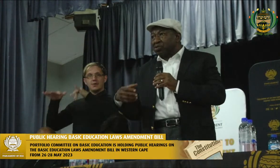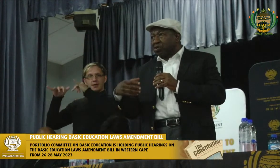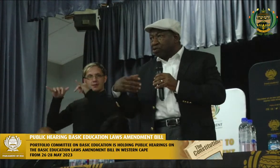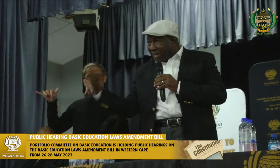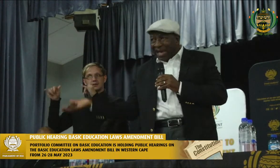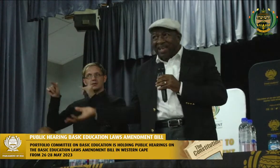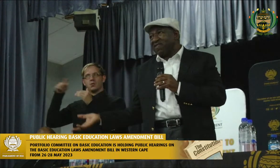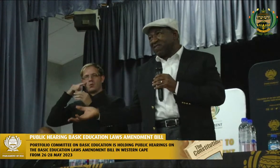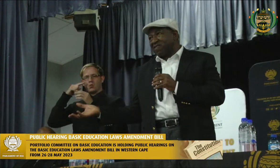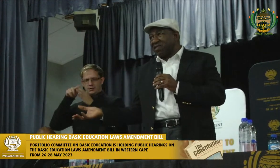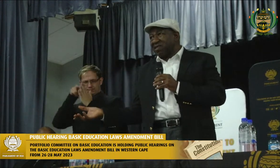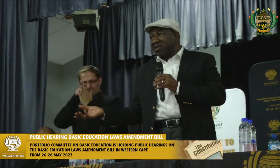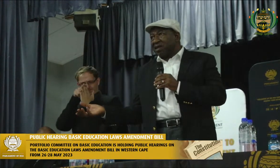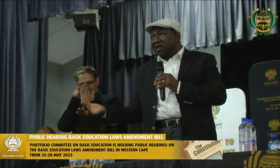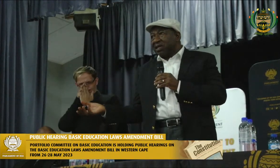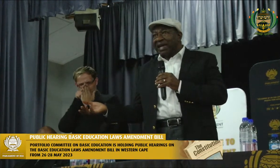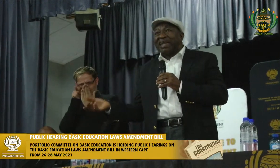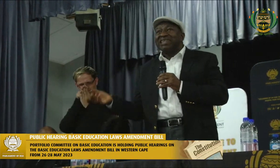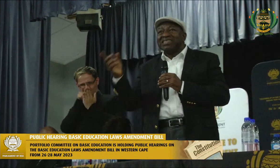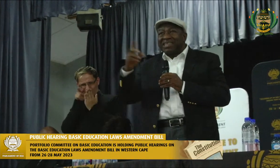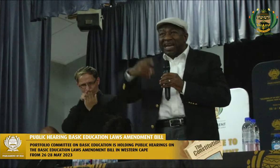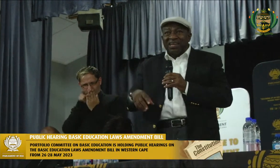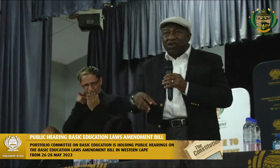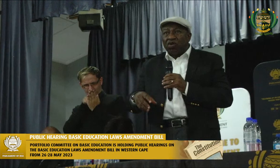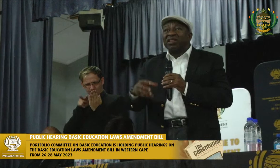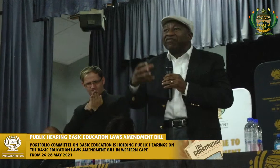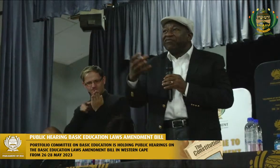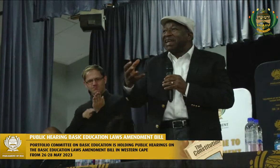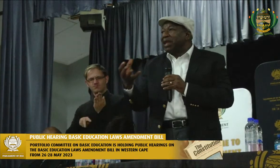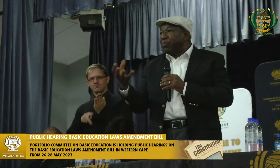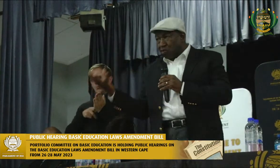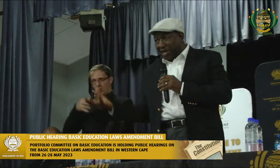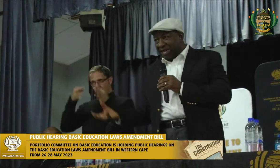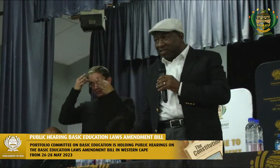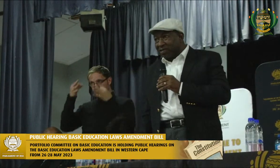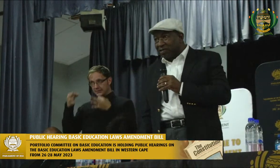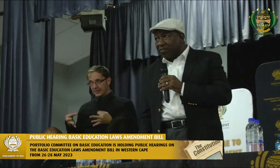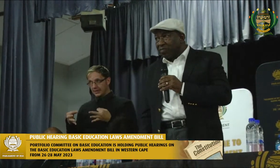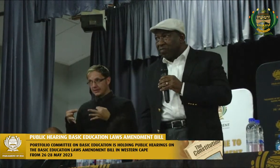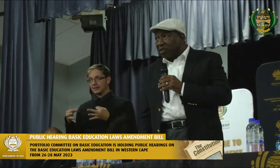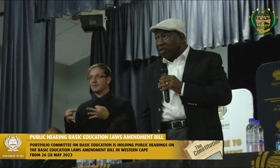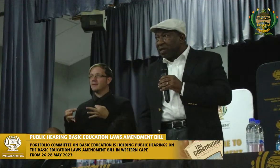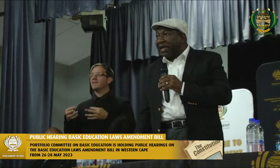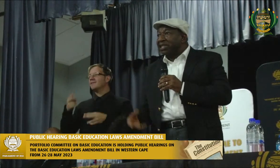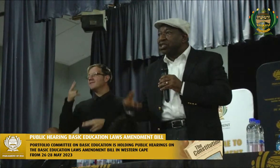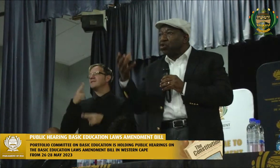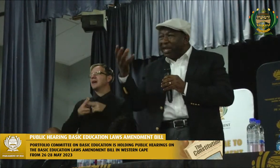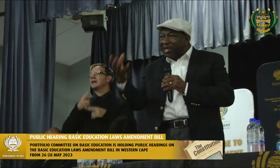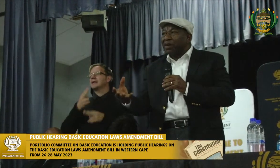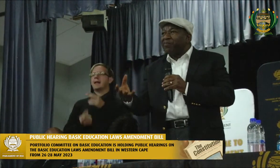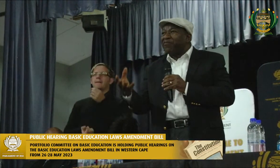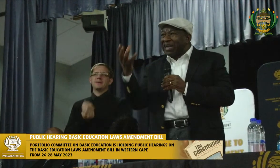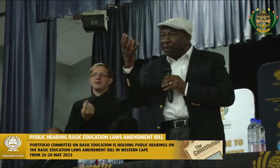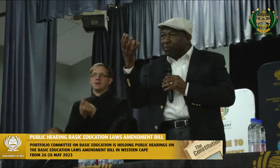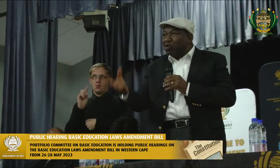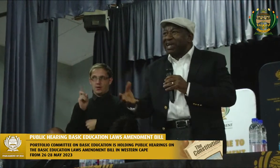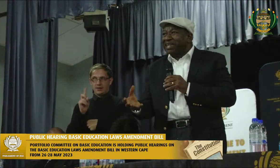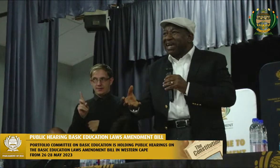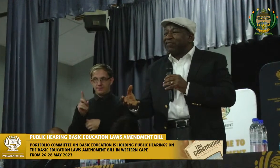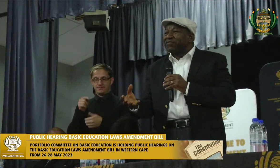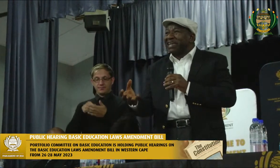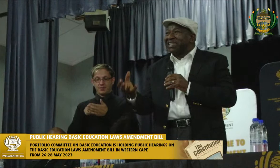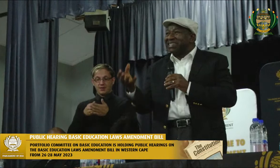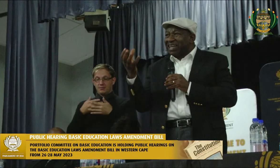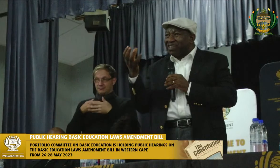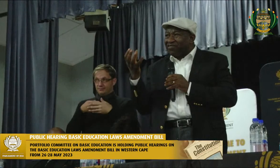will scrutinize and decide on the final product. And surely the final